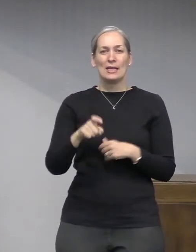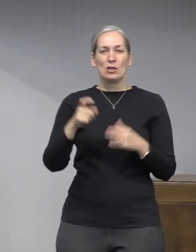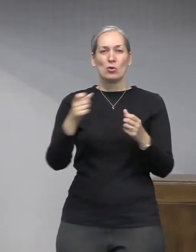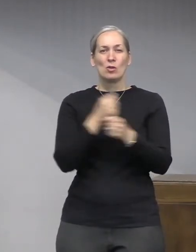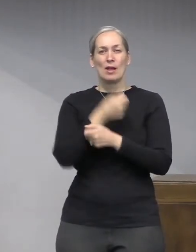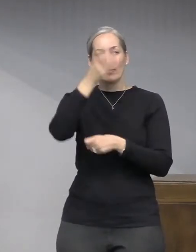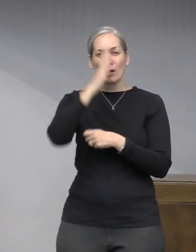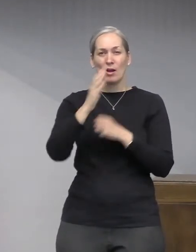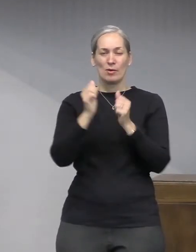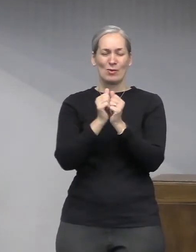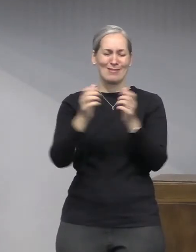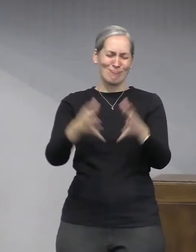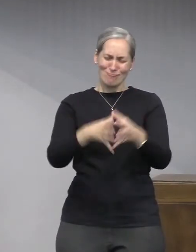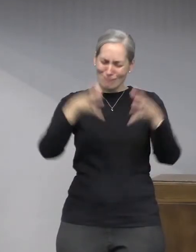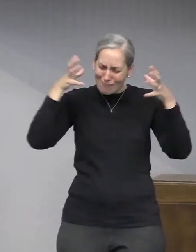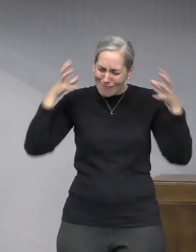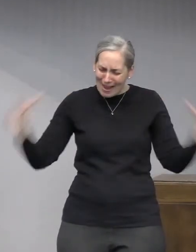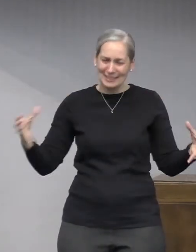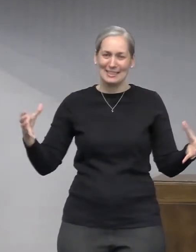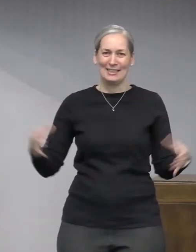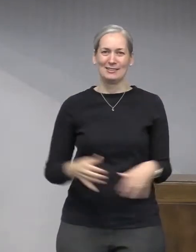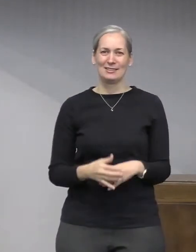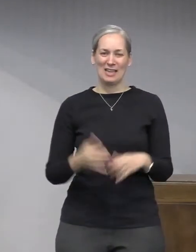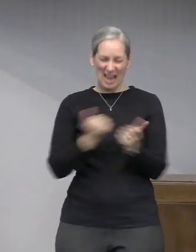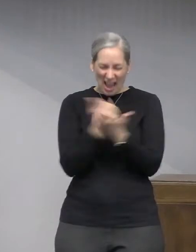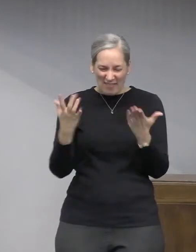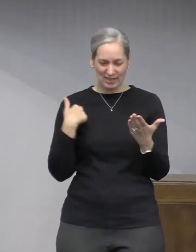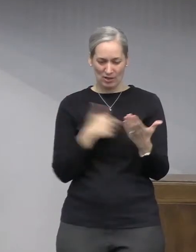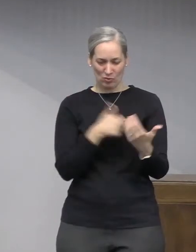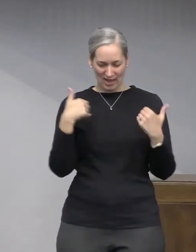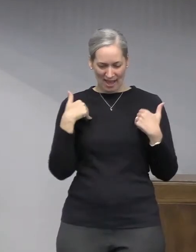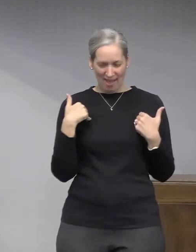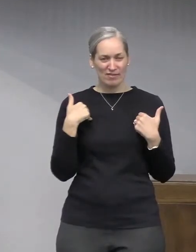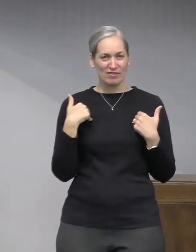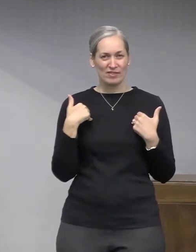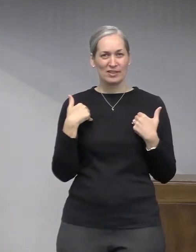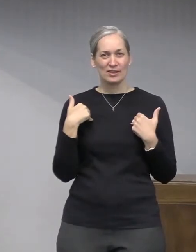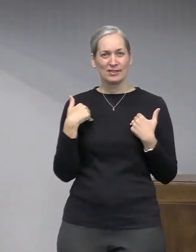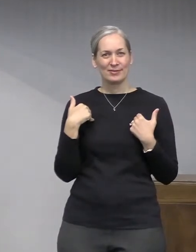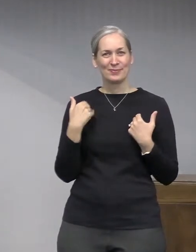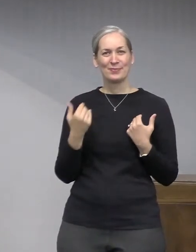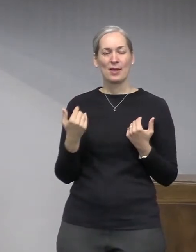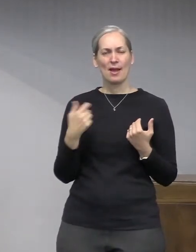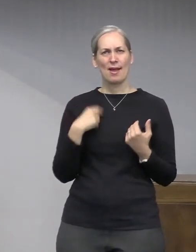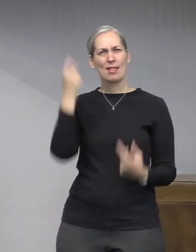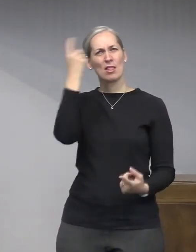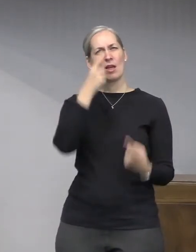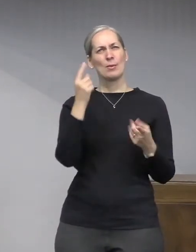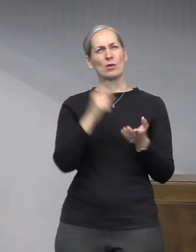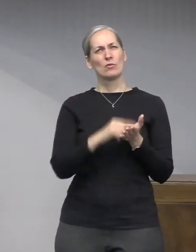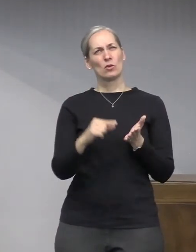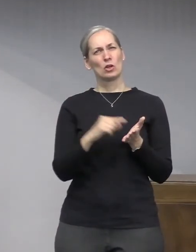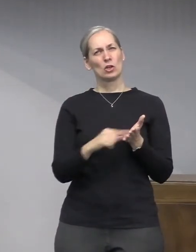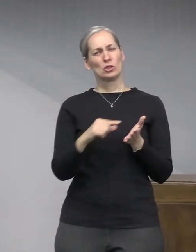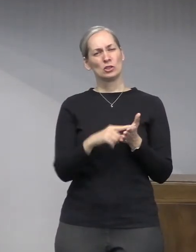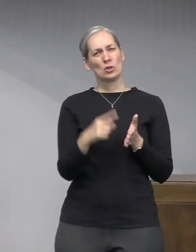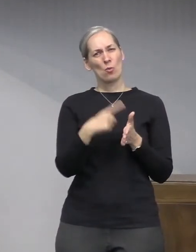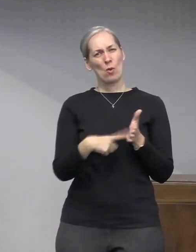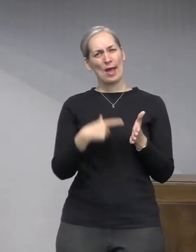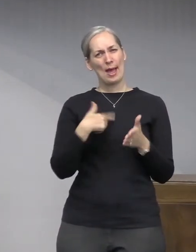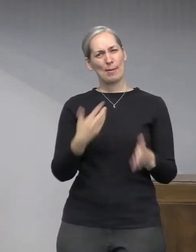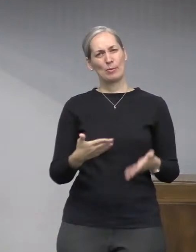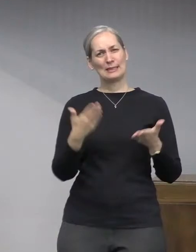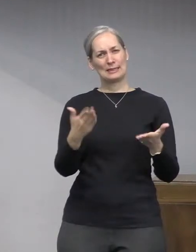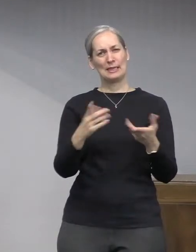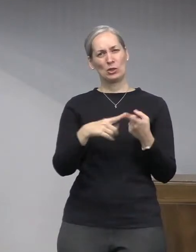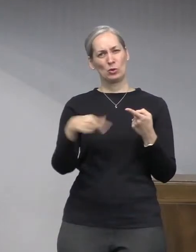muchness of everything we have. And as I thought through this text and what I'm presenting